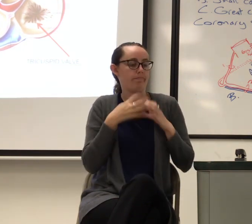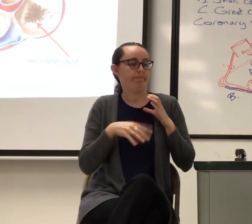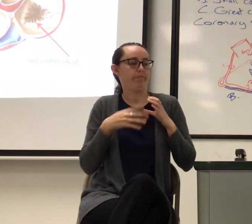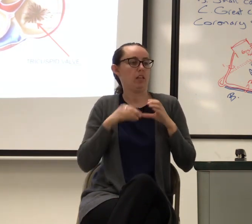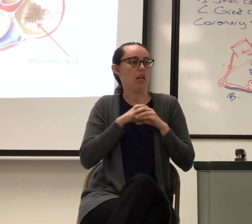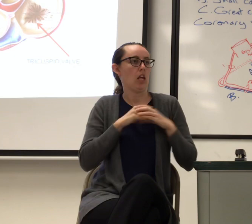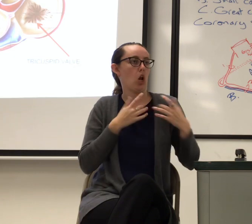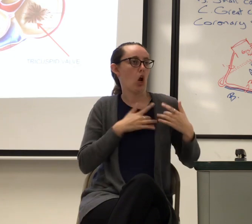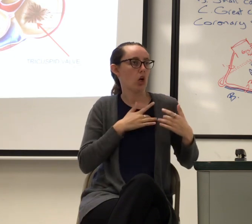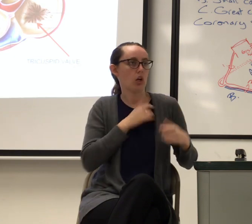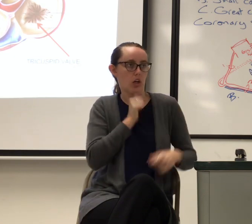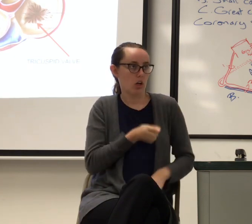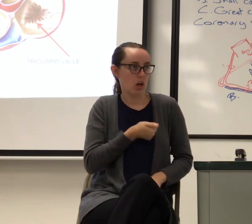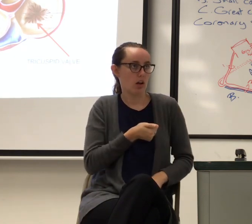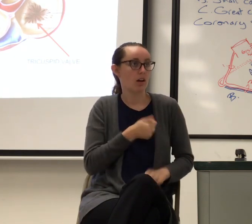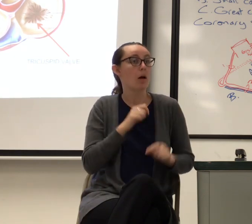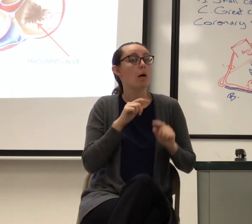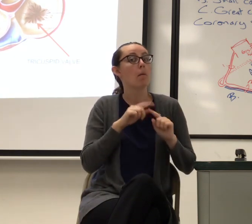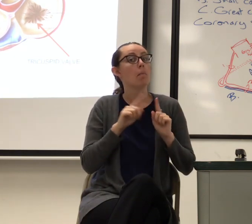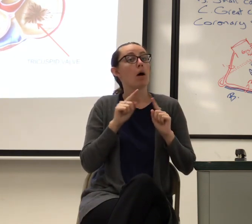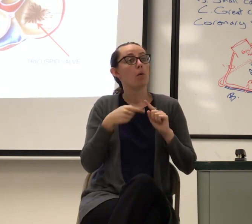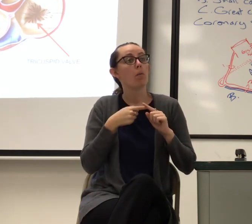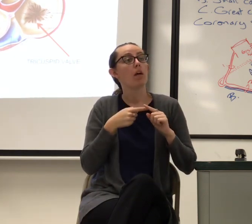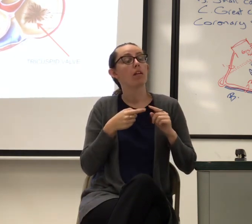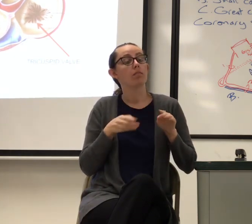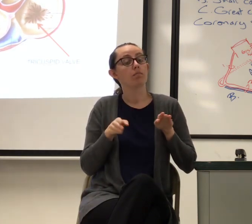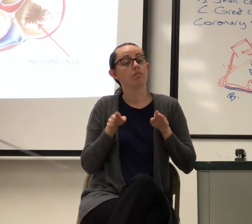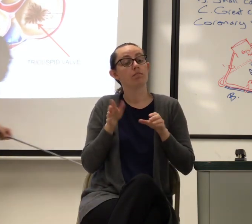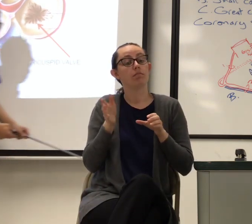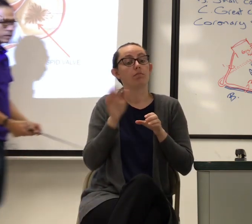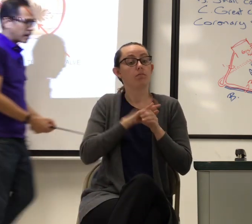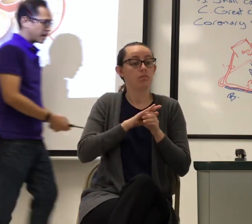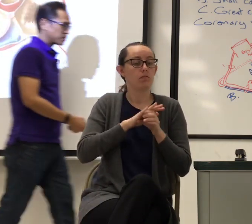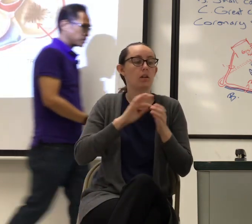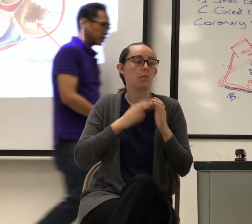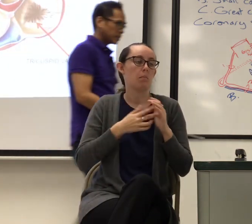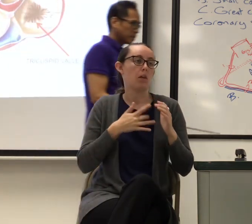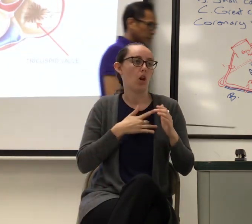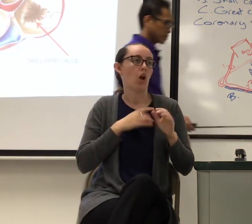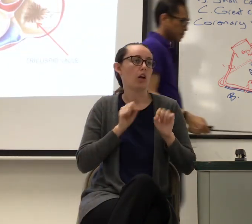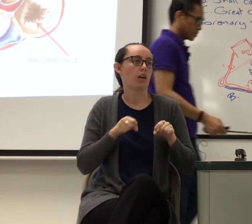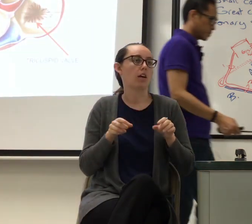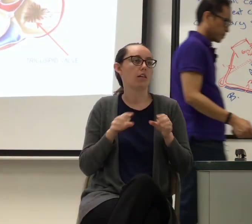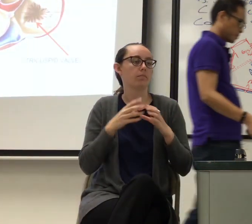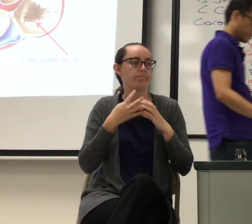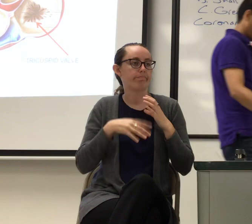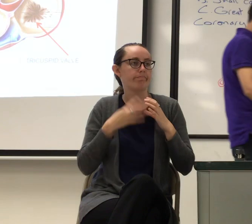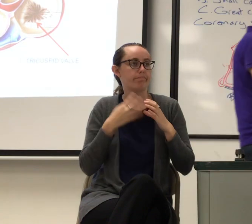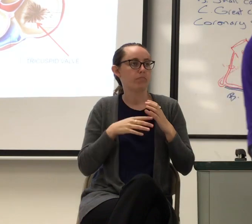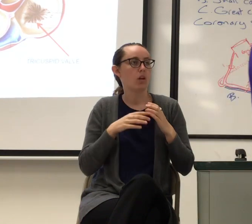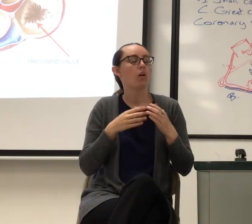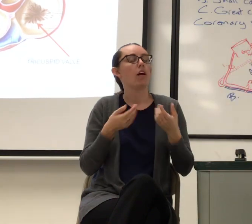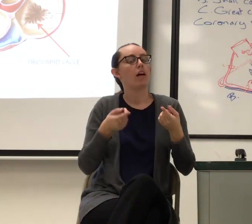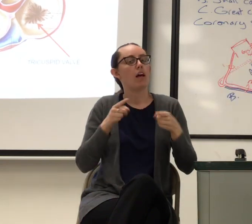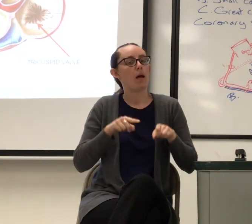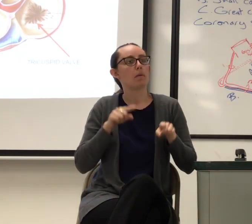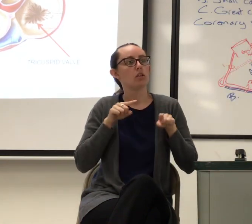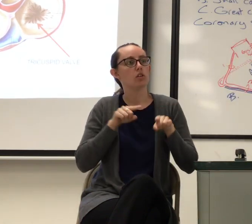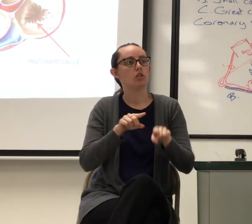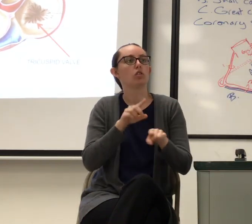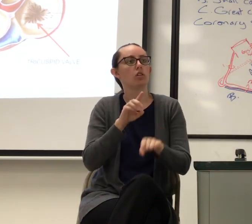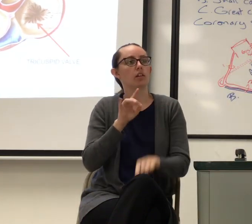restored. So coronary flow occurs during diastole. Write that down.